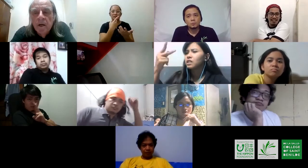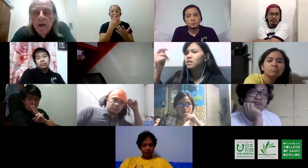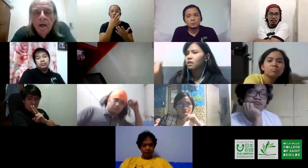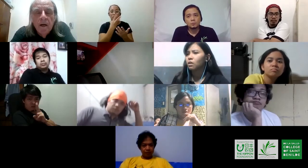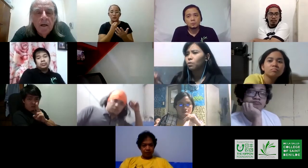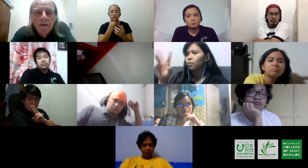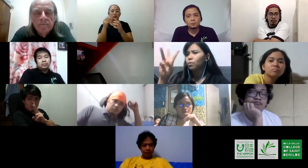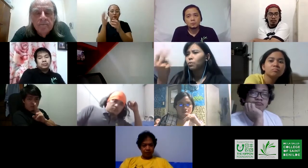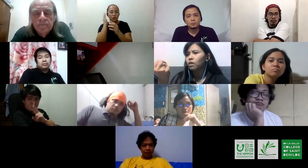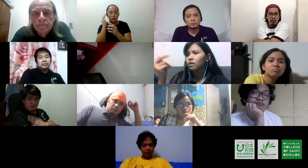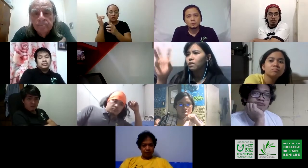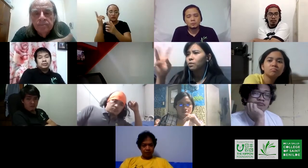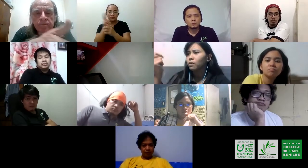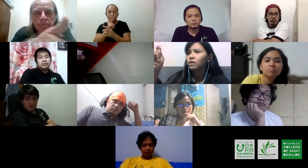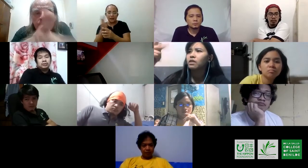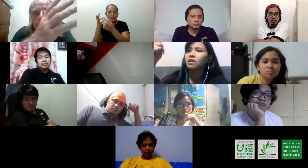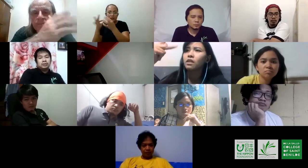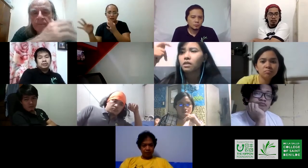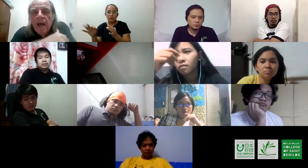answer,